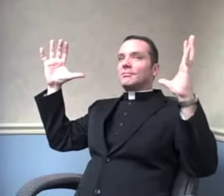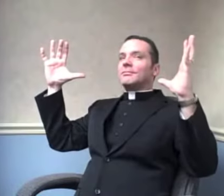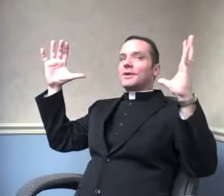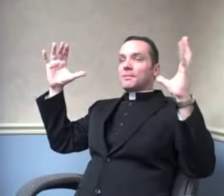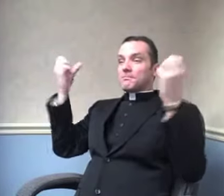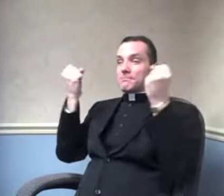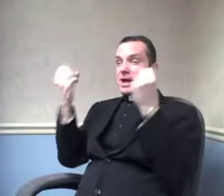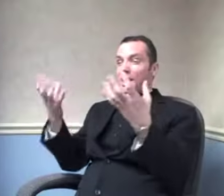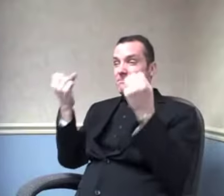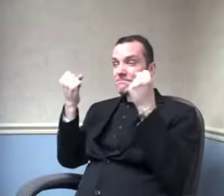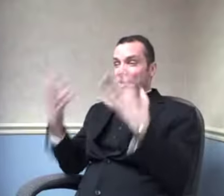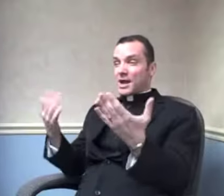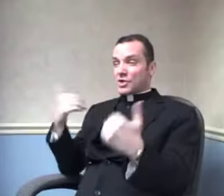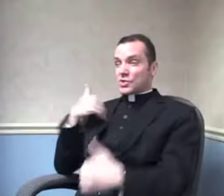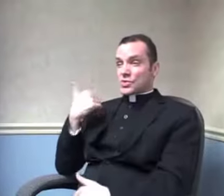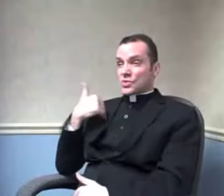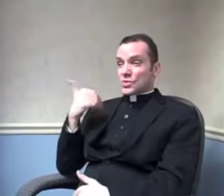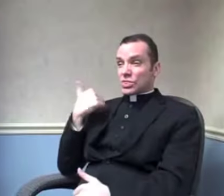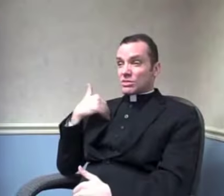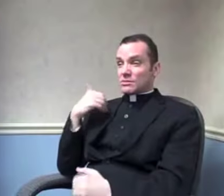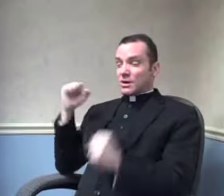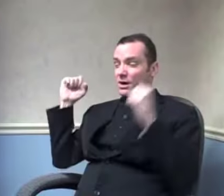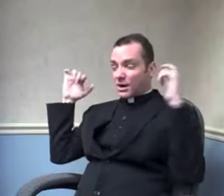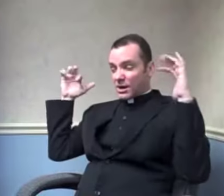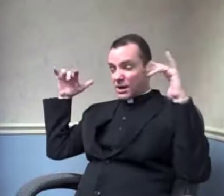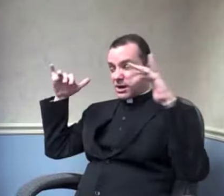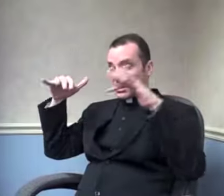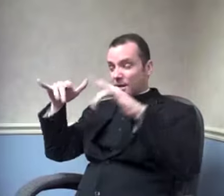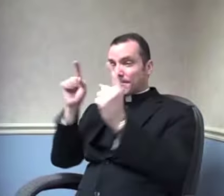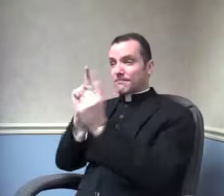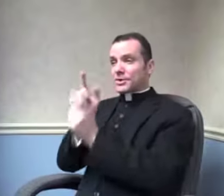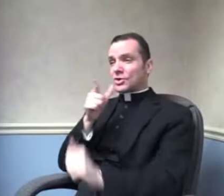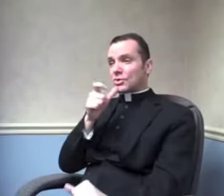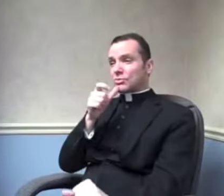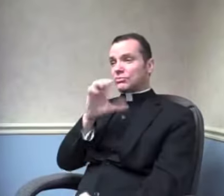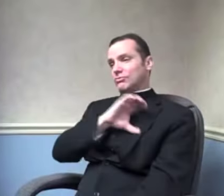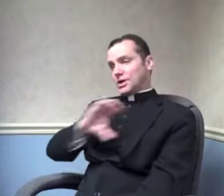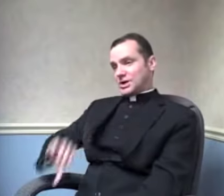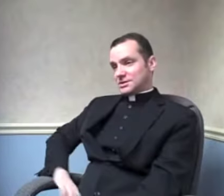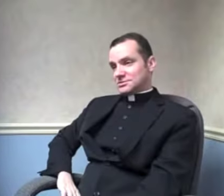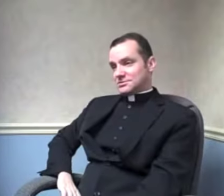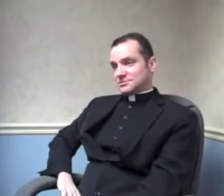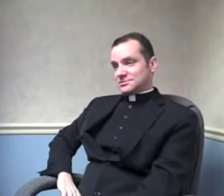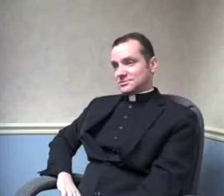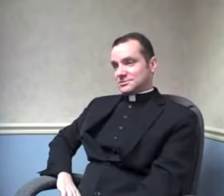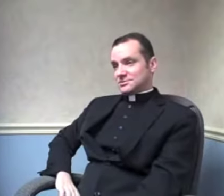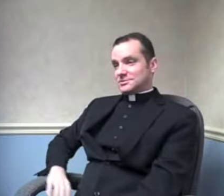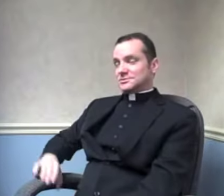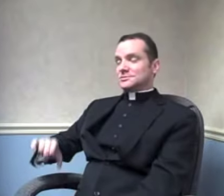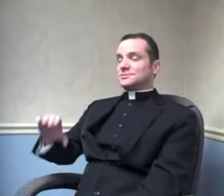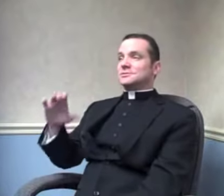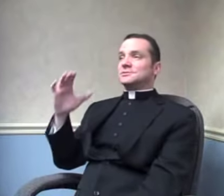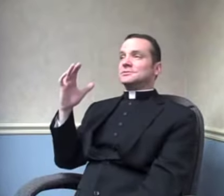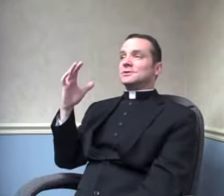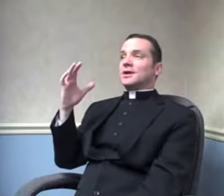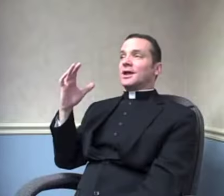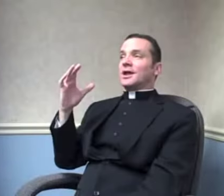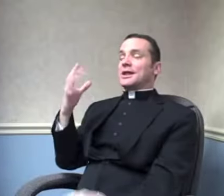had a vision or a dream of many, many youth coming together to meet with Christ.